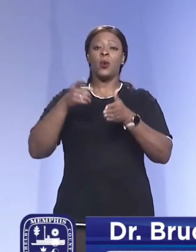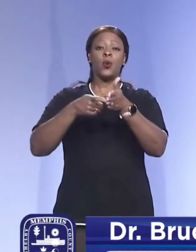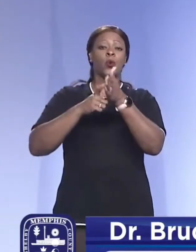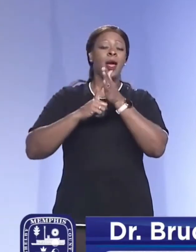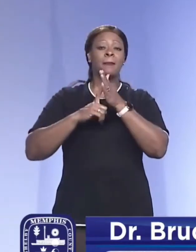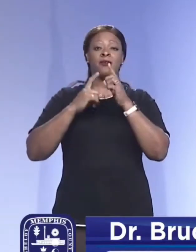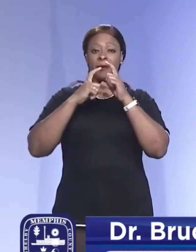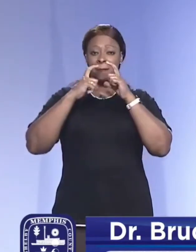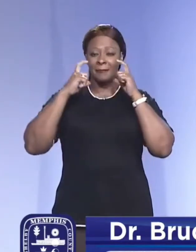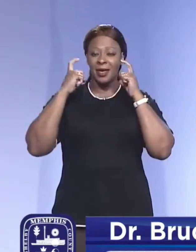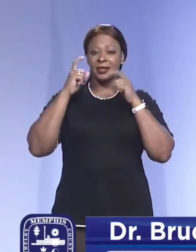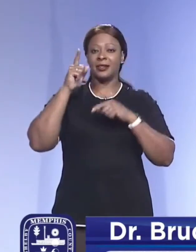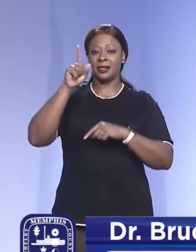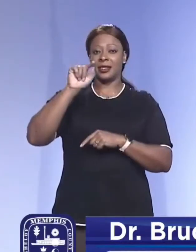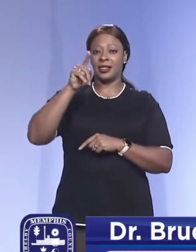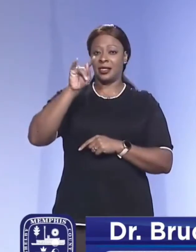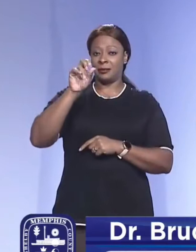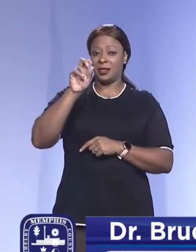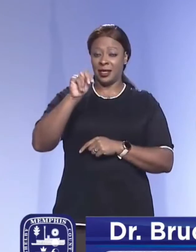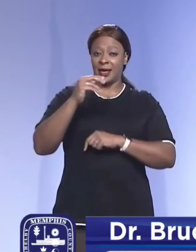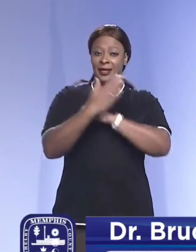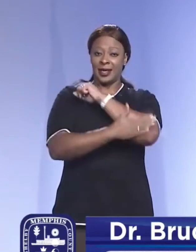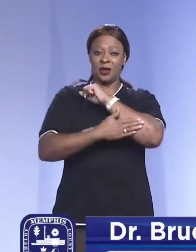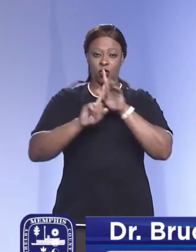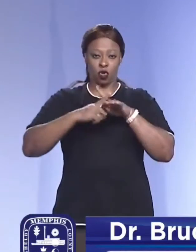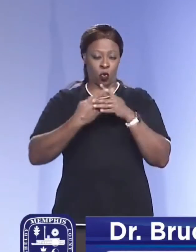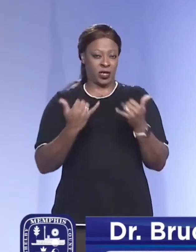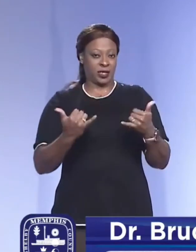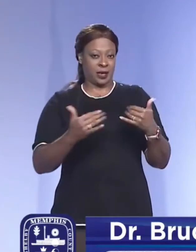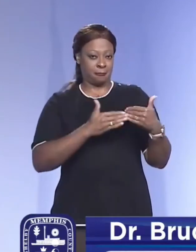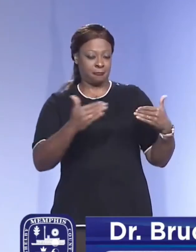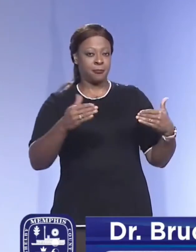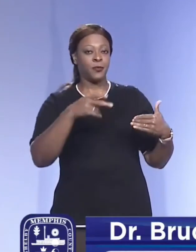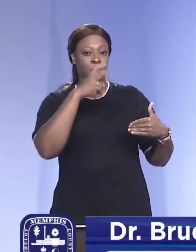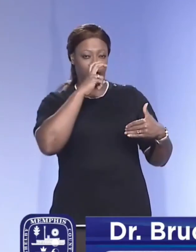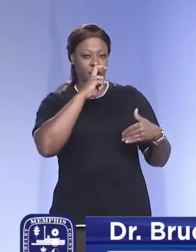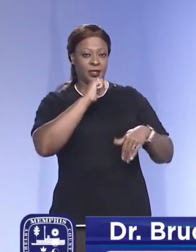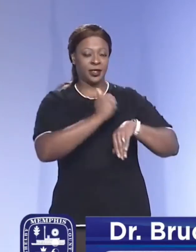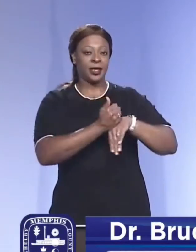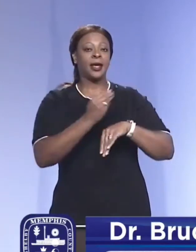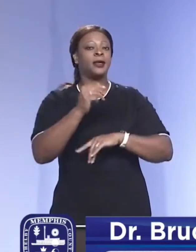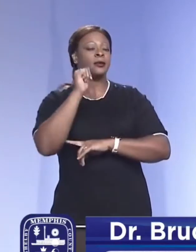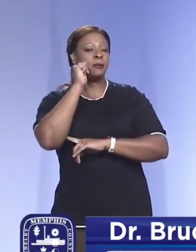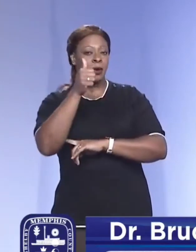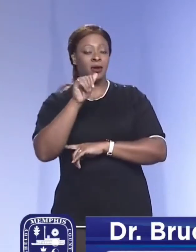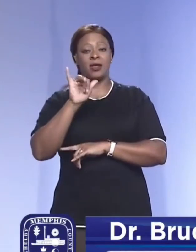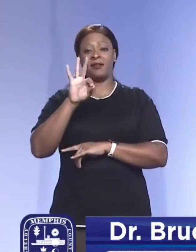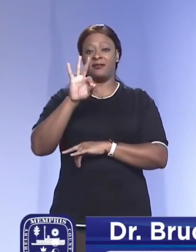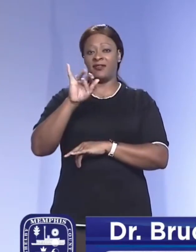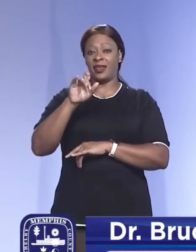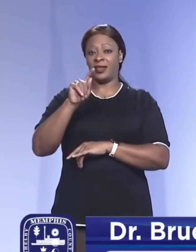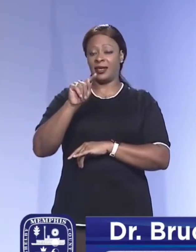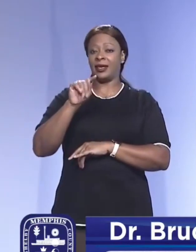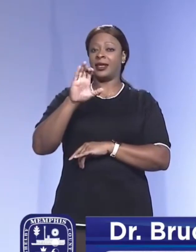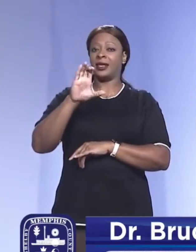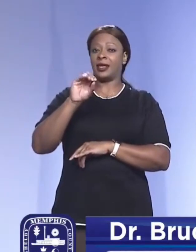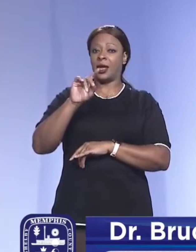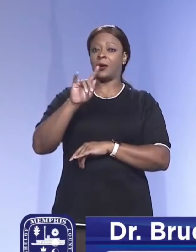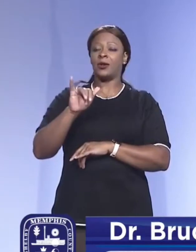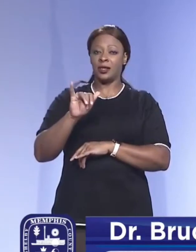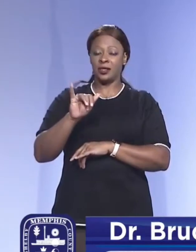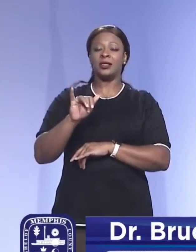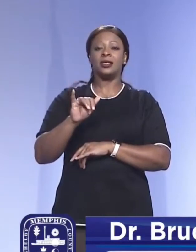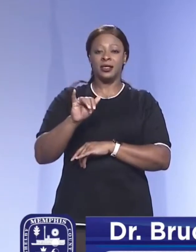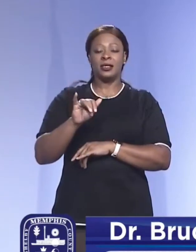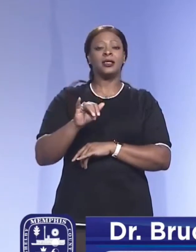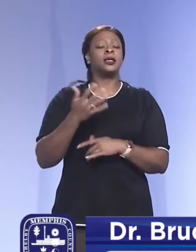for Tipton County today and tomorrow in Fayette County.